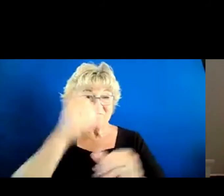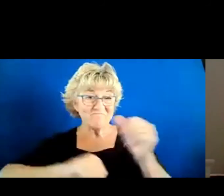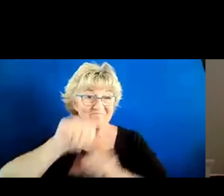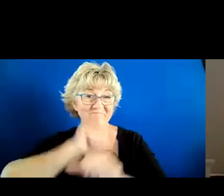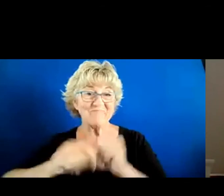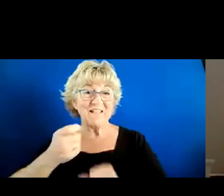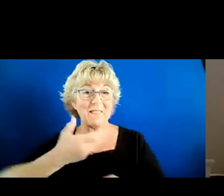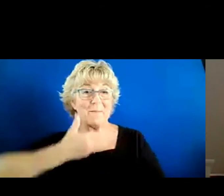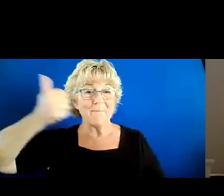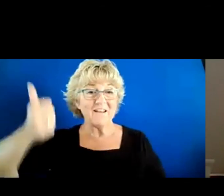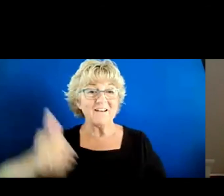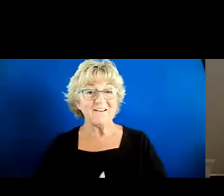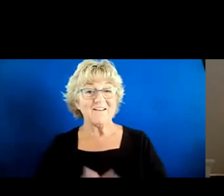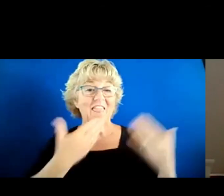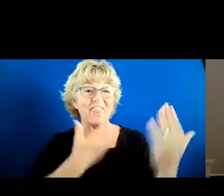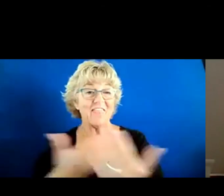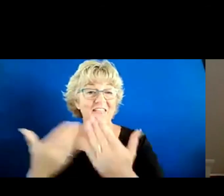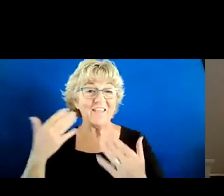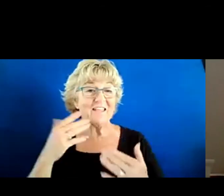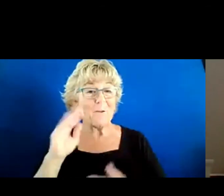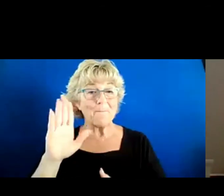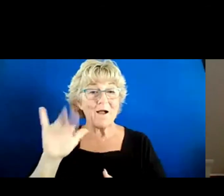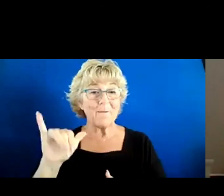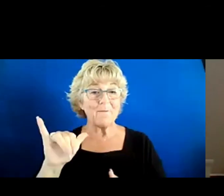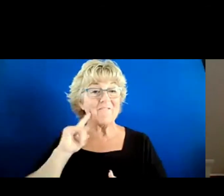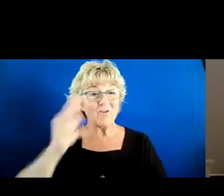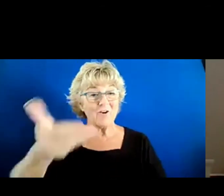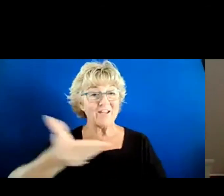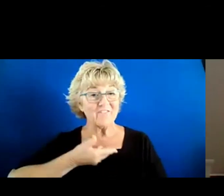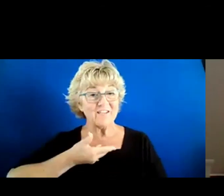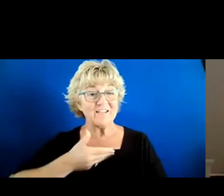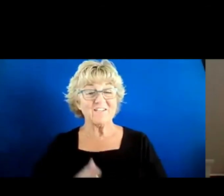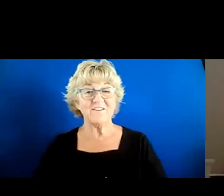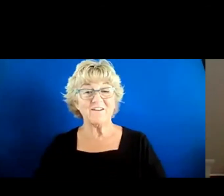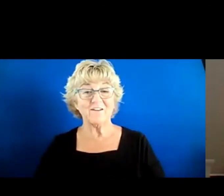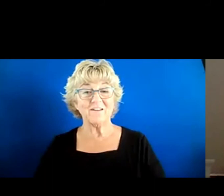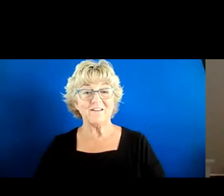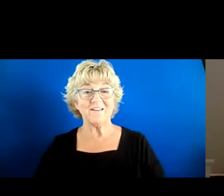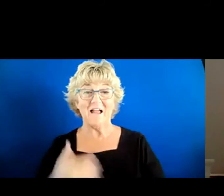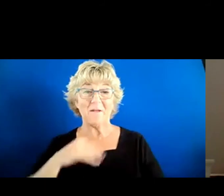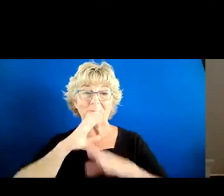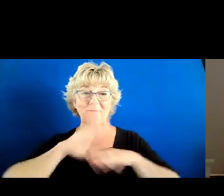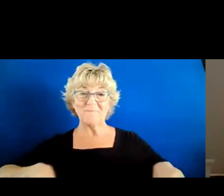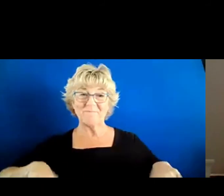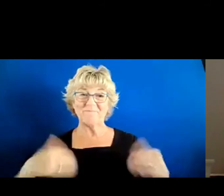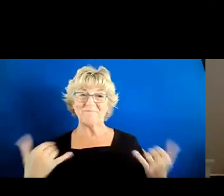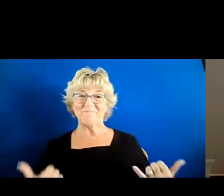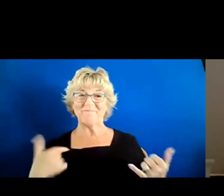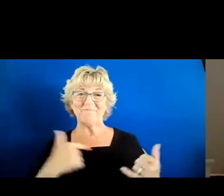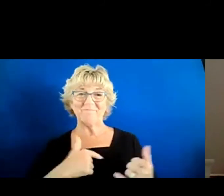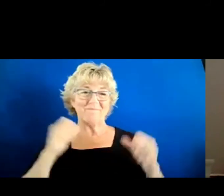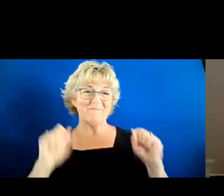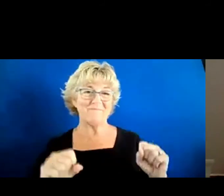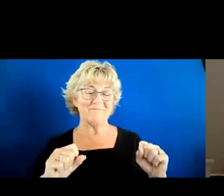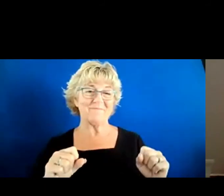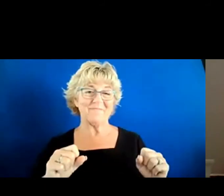a little bit better. So thank you very much, Bobby, for the invitation. I'll be quiet now so that we can get